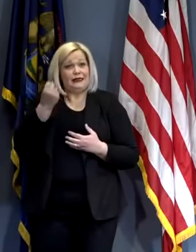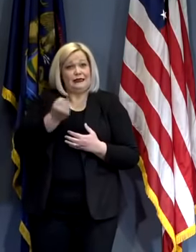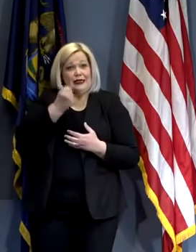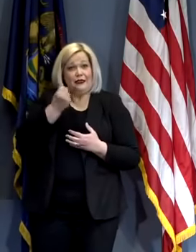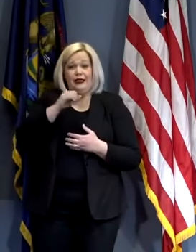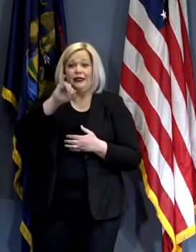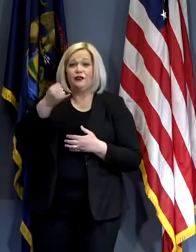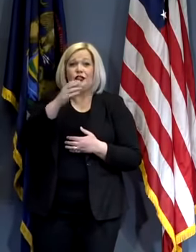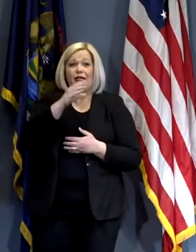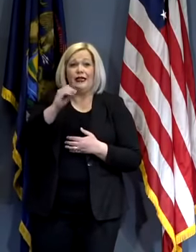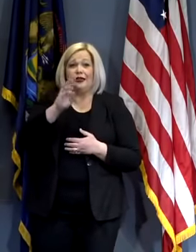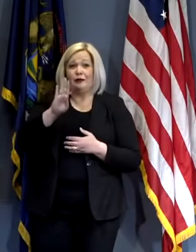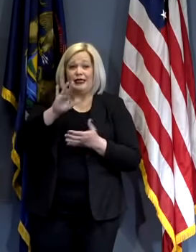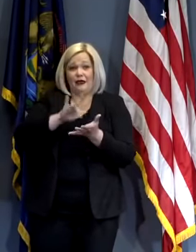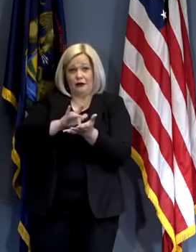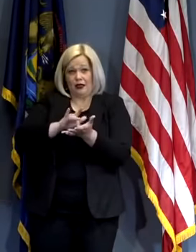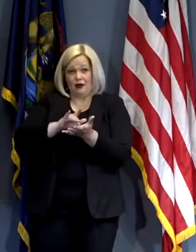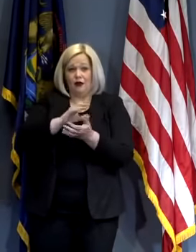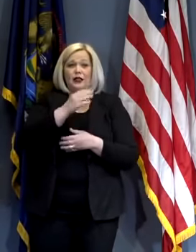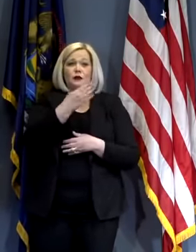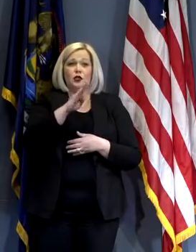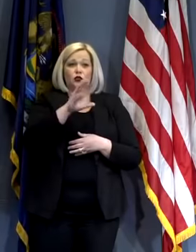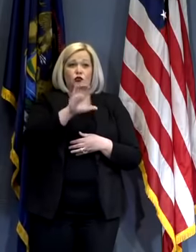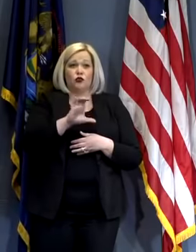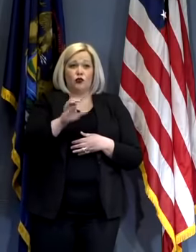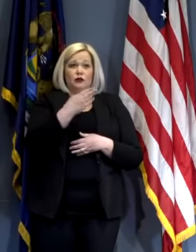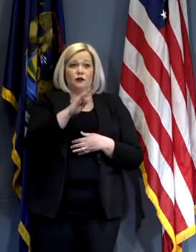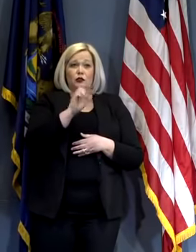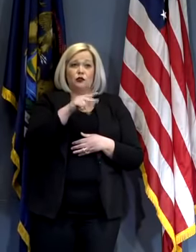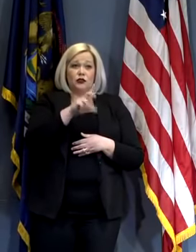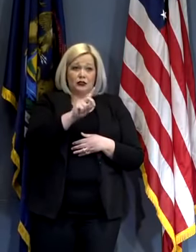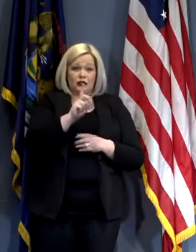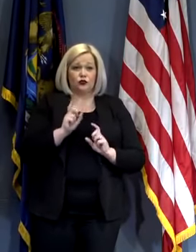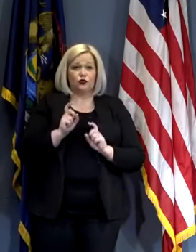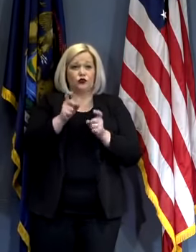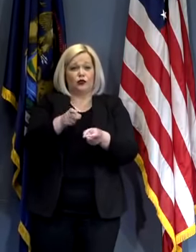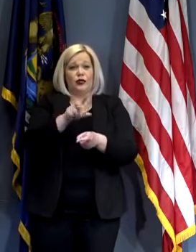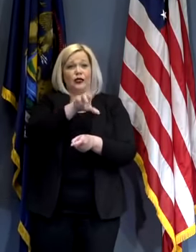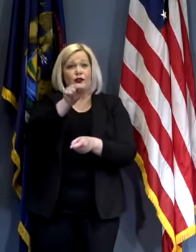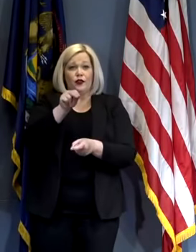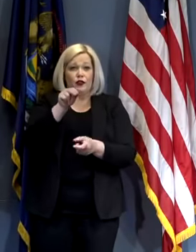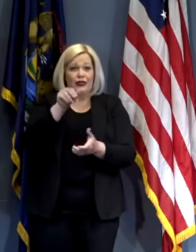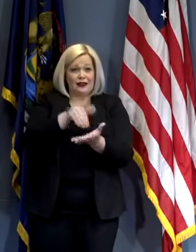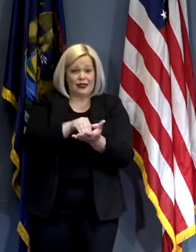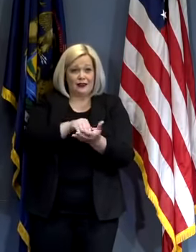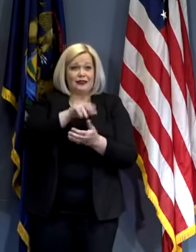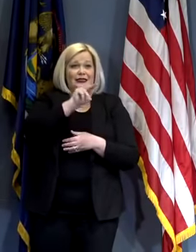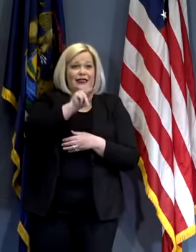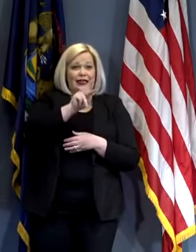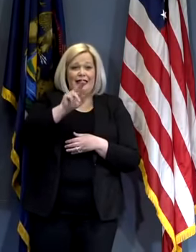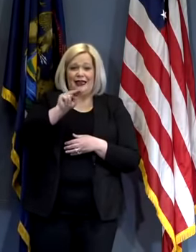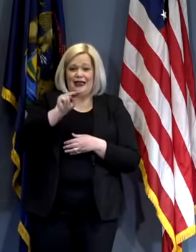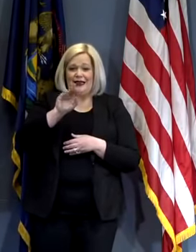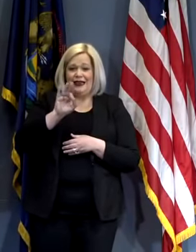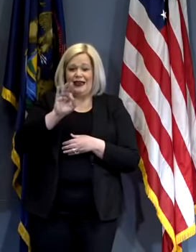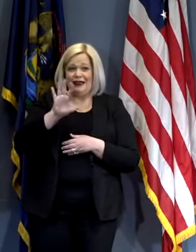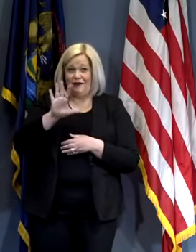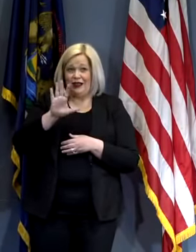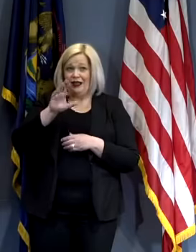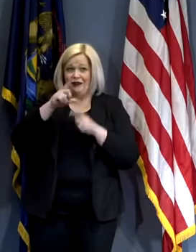J&B Medical and Blue Cross Blue Shield donated 30,000 KN95 masks to